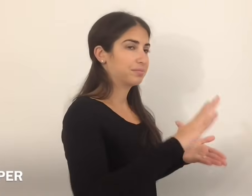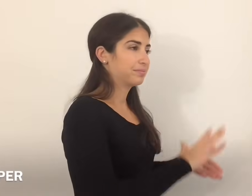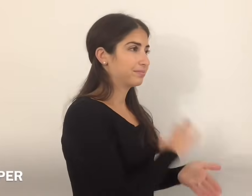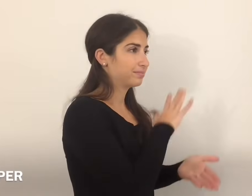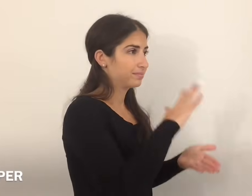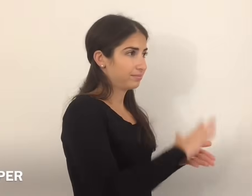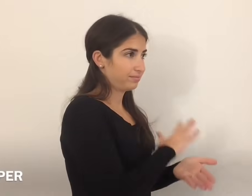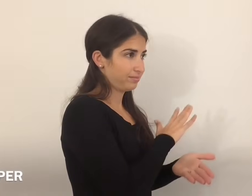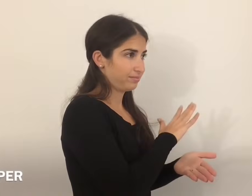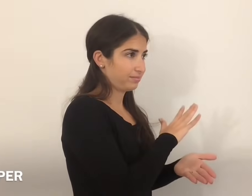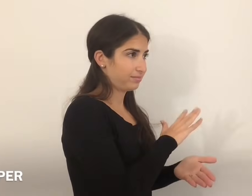Paper.